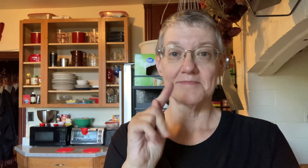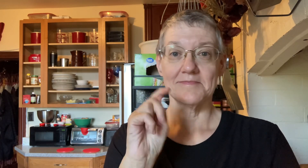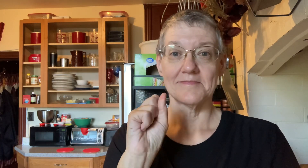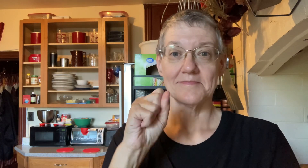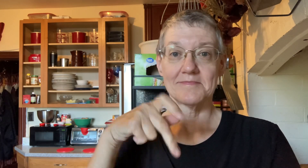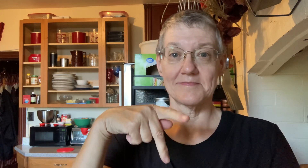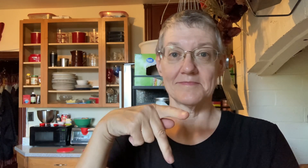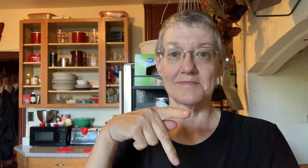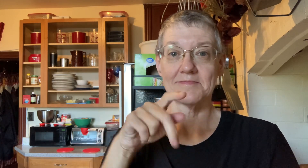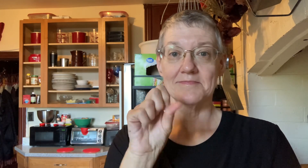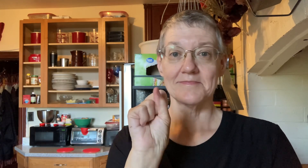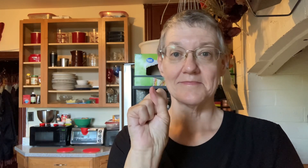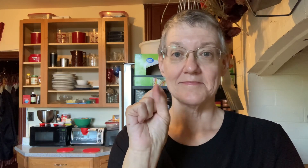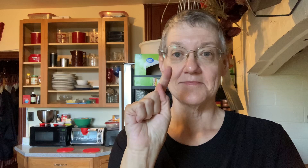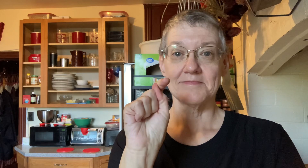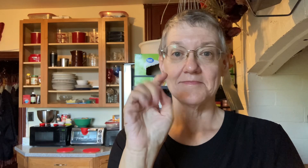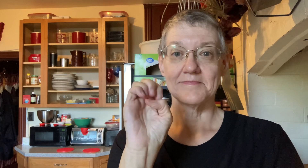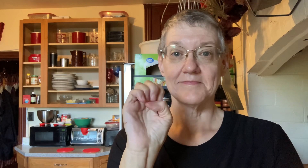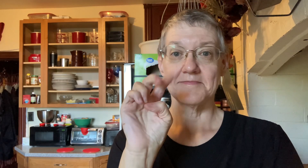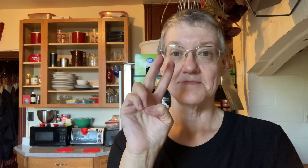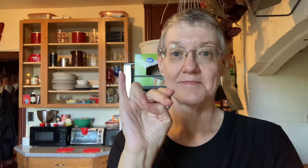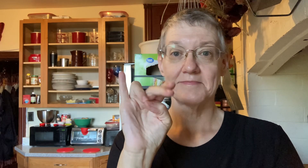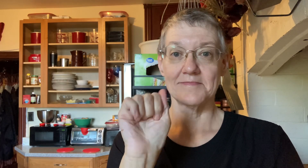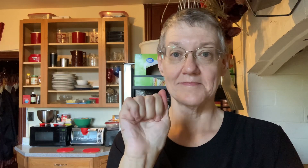and 1/2 teaspoon of liquid stevia.